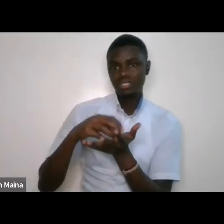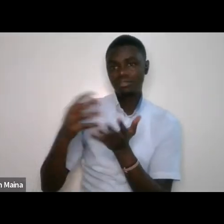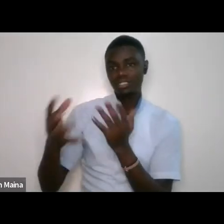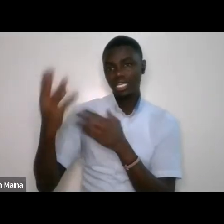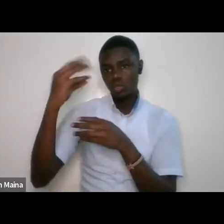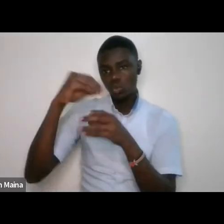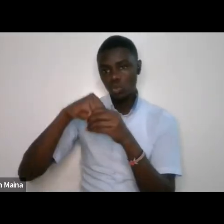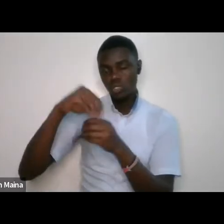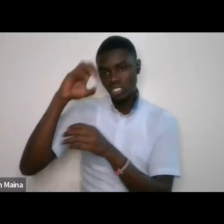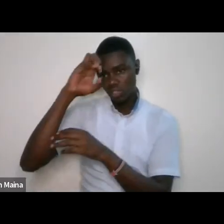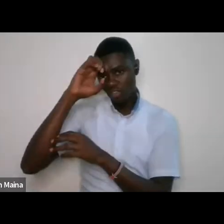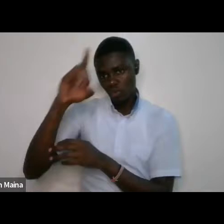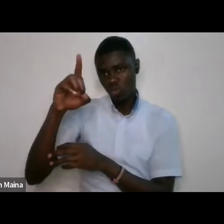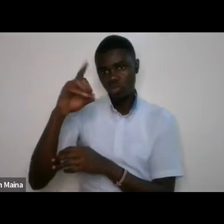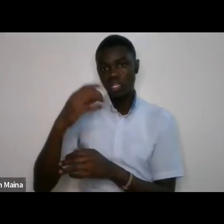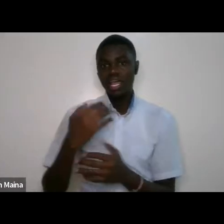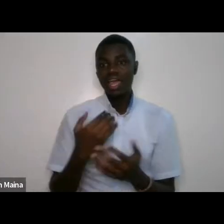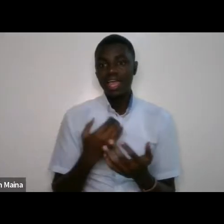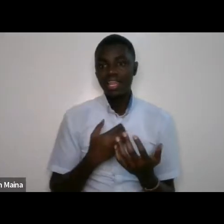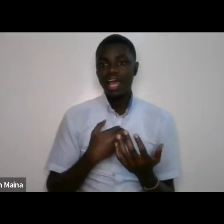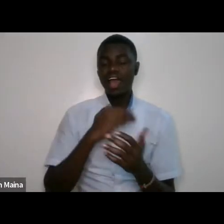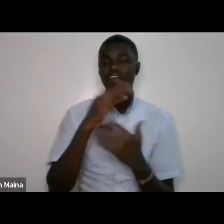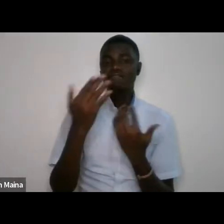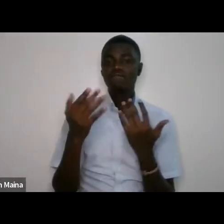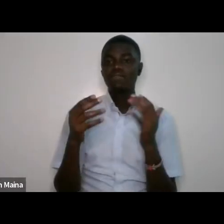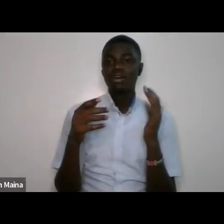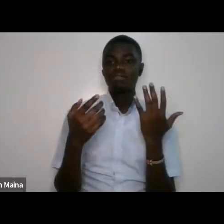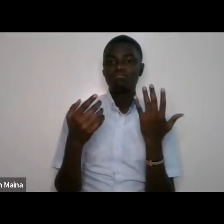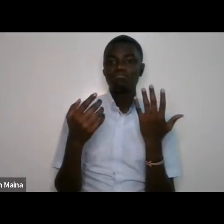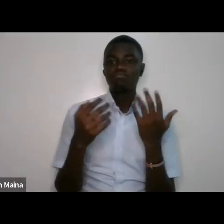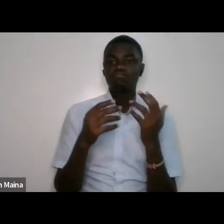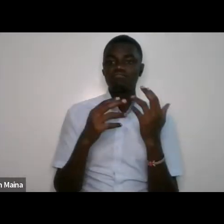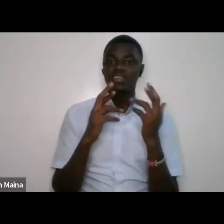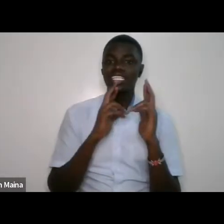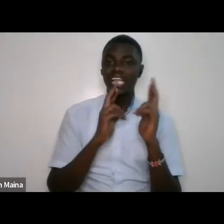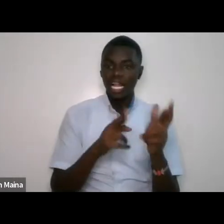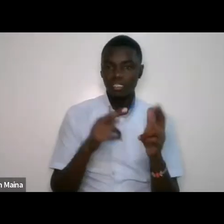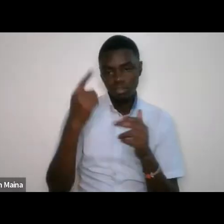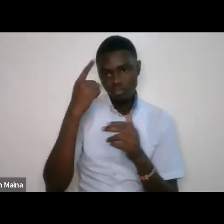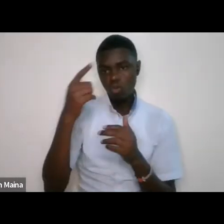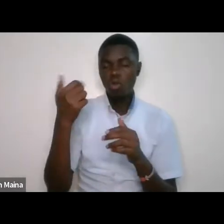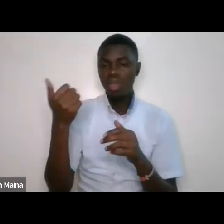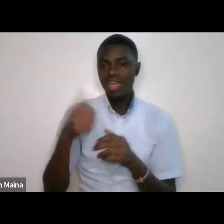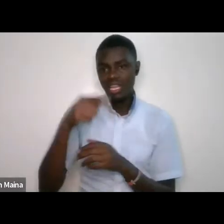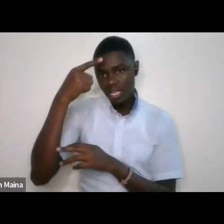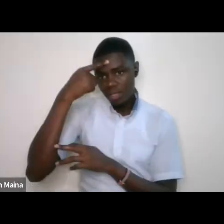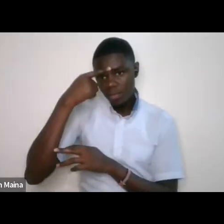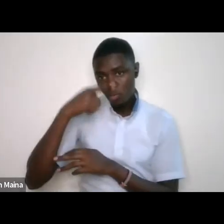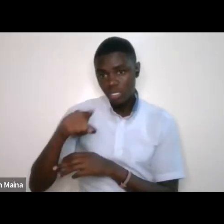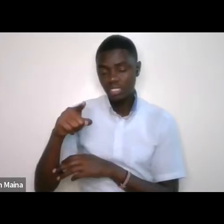has implications for every education policy in that country, I will be surprised.